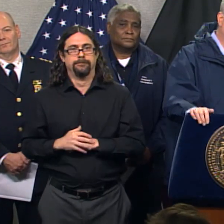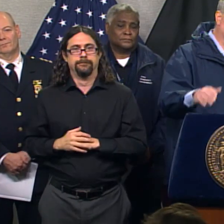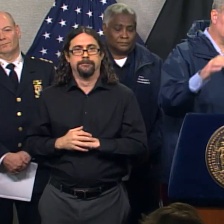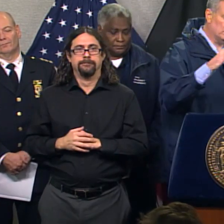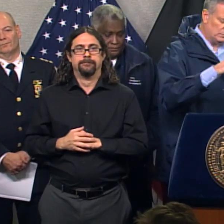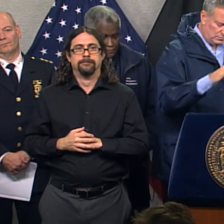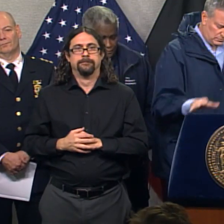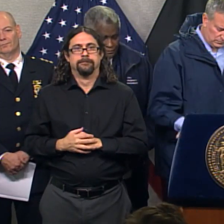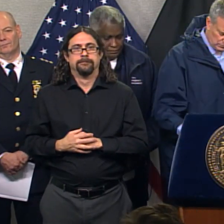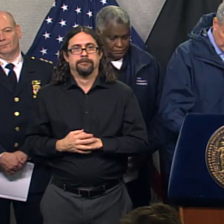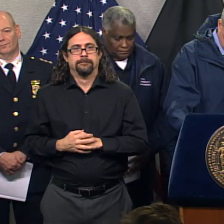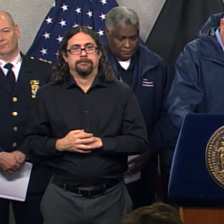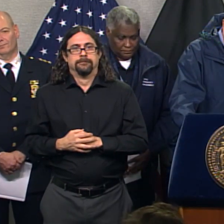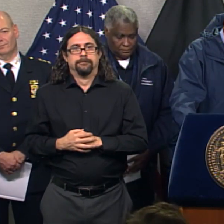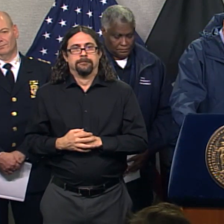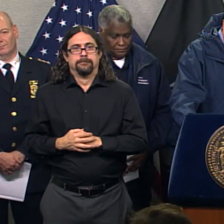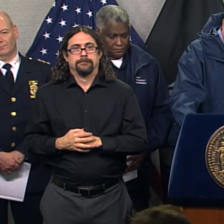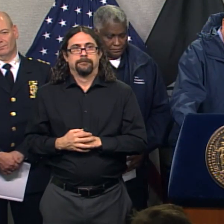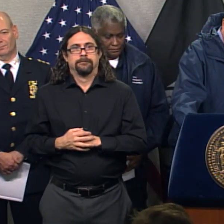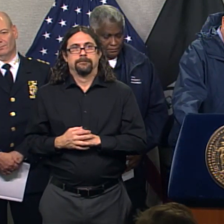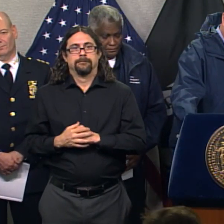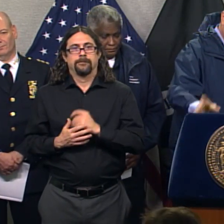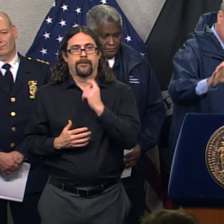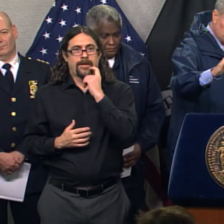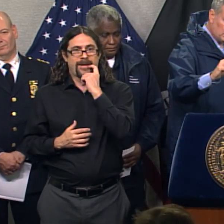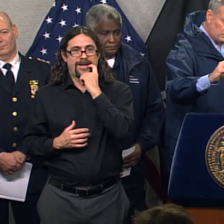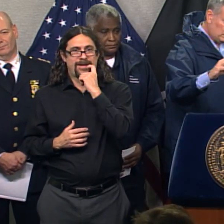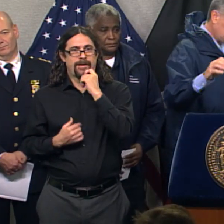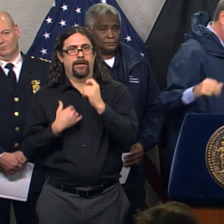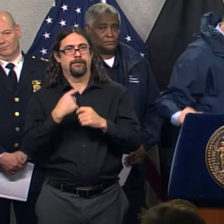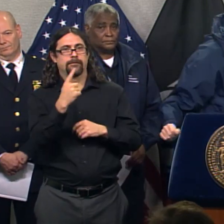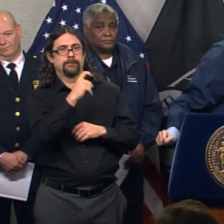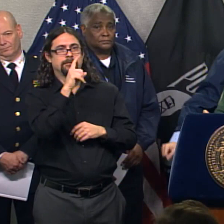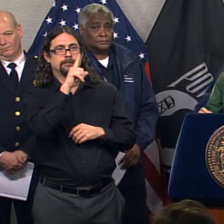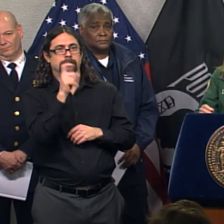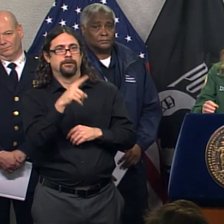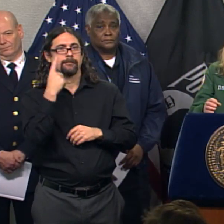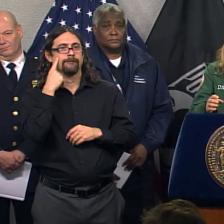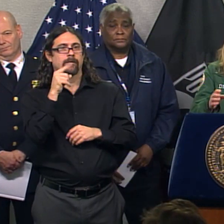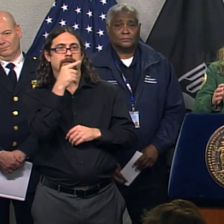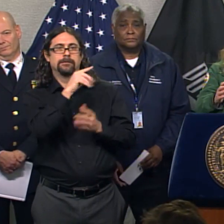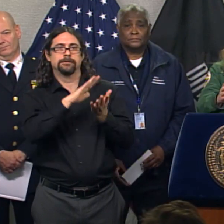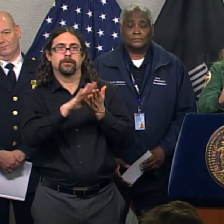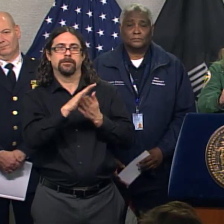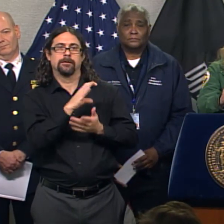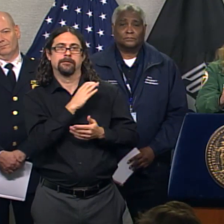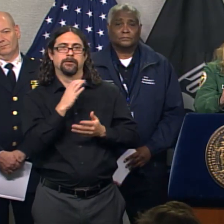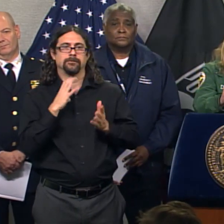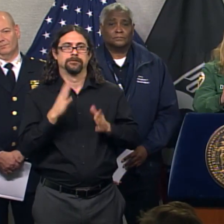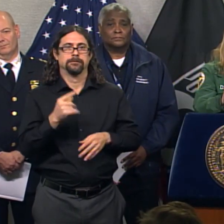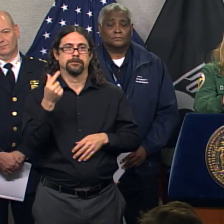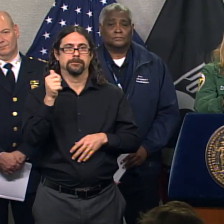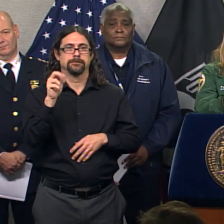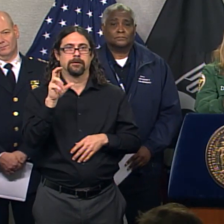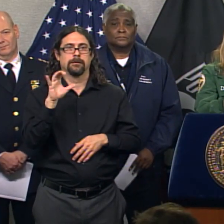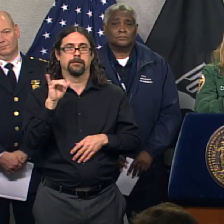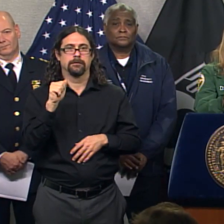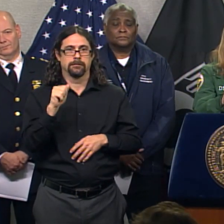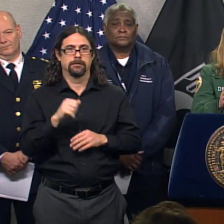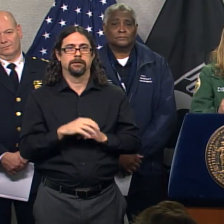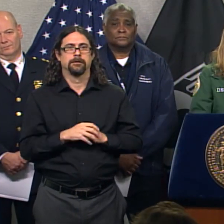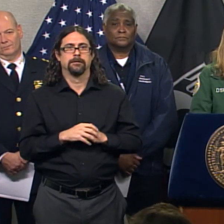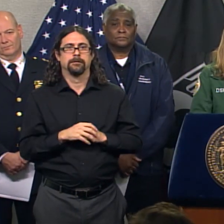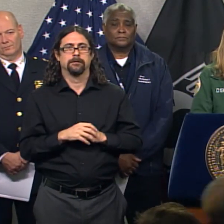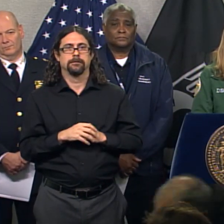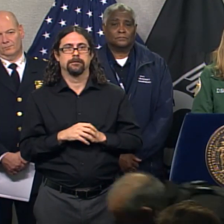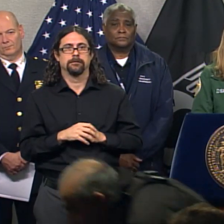Garcia. Can you give us a snapshot of whatever your last briefing was on primary, secondary, tertiary,